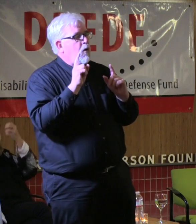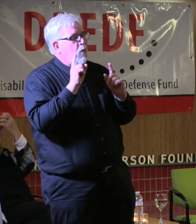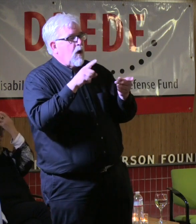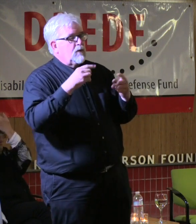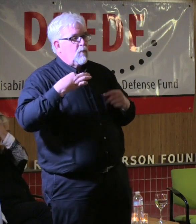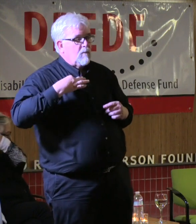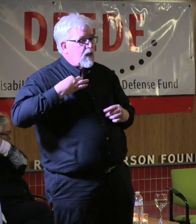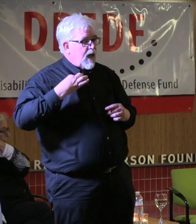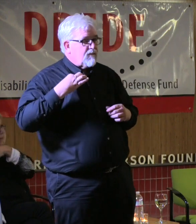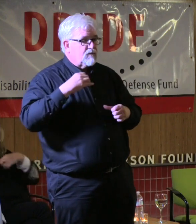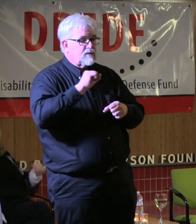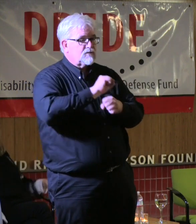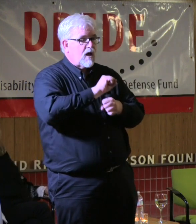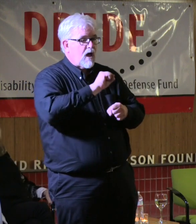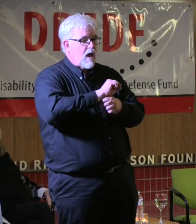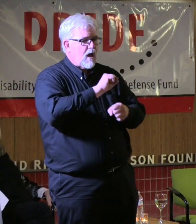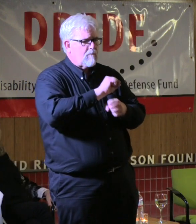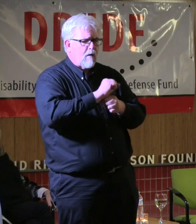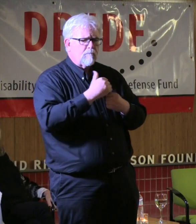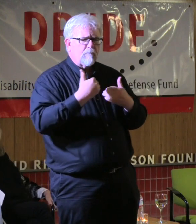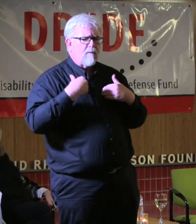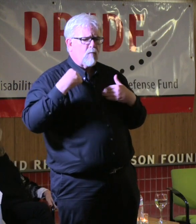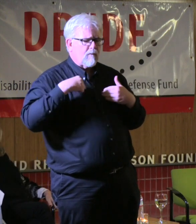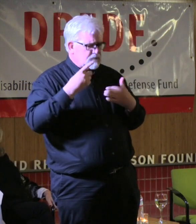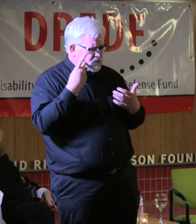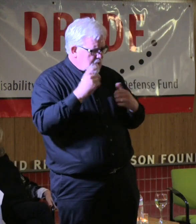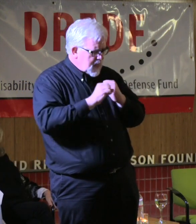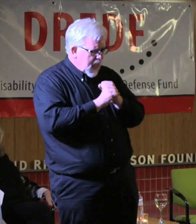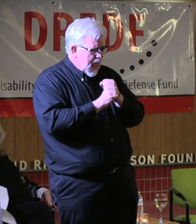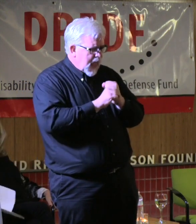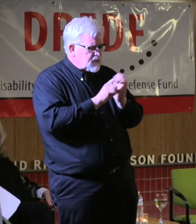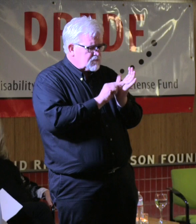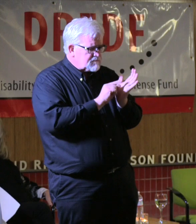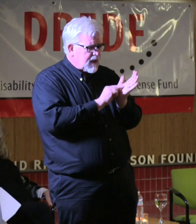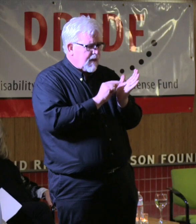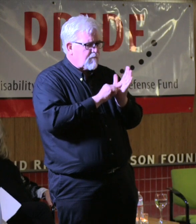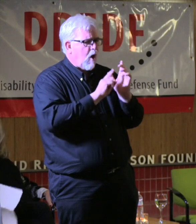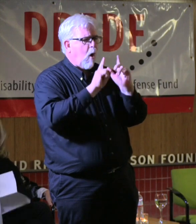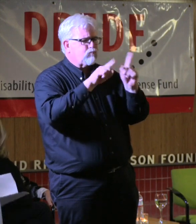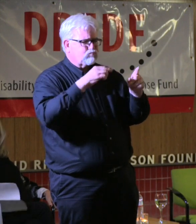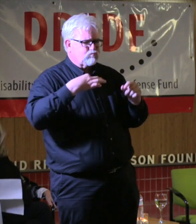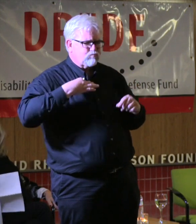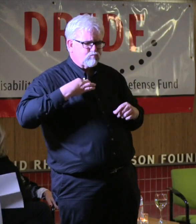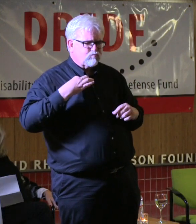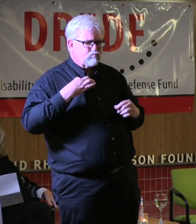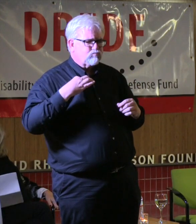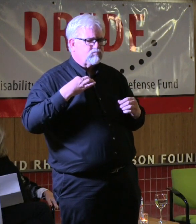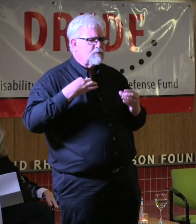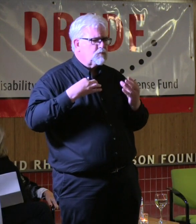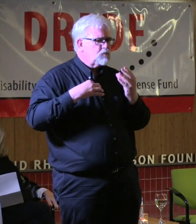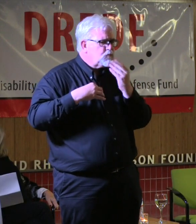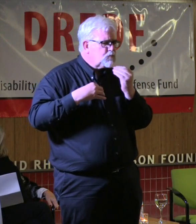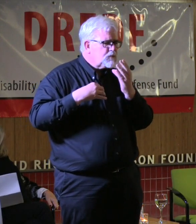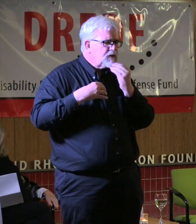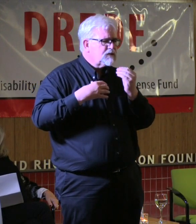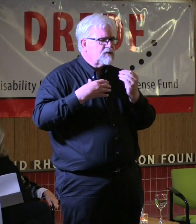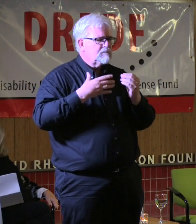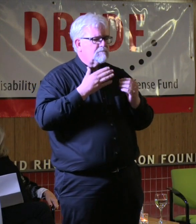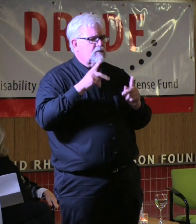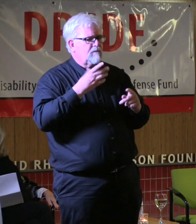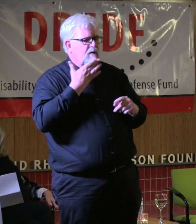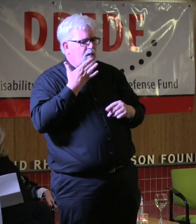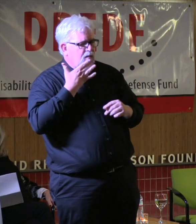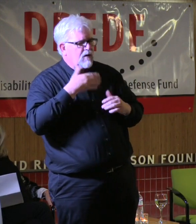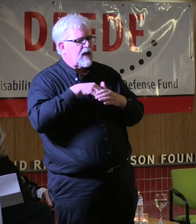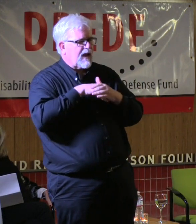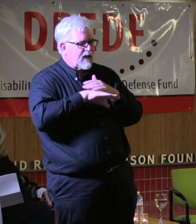for a job for which you were qualified. You saw the ad in the paper, and you went down to apply for that job. And you walked in there, and the